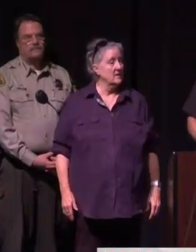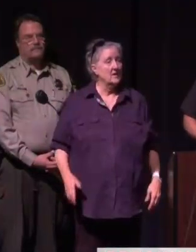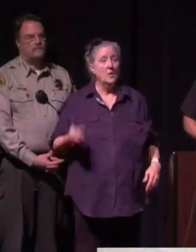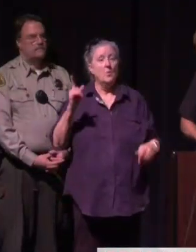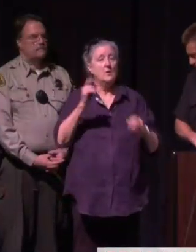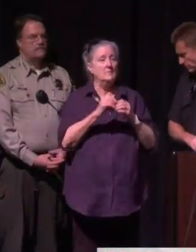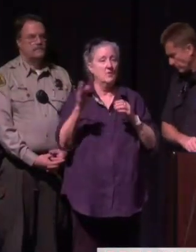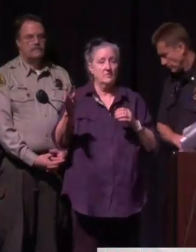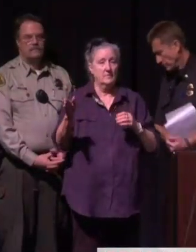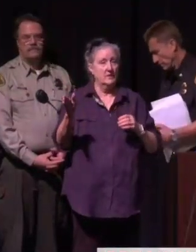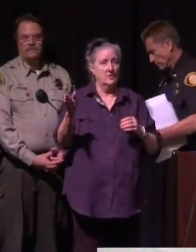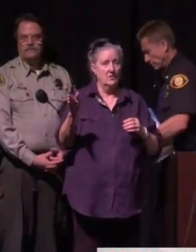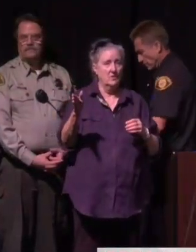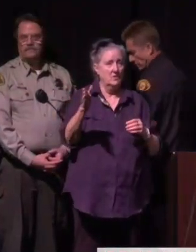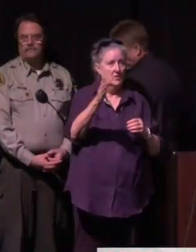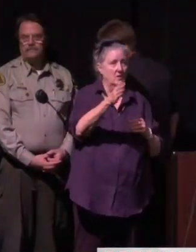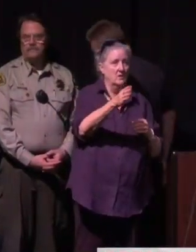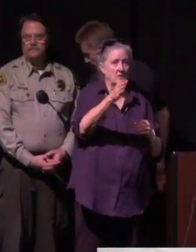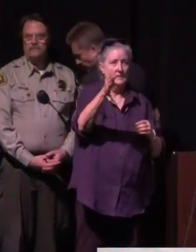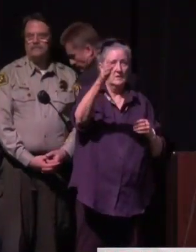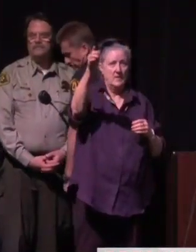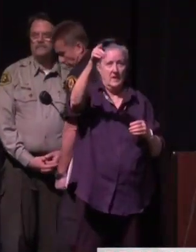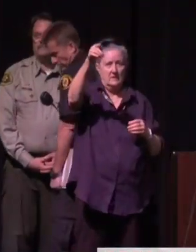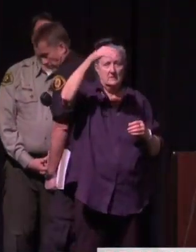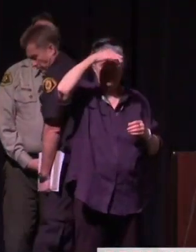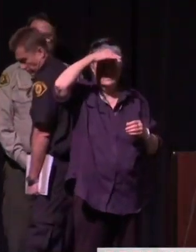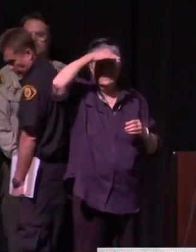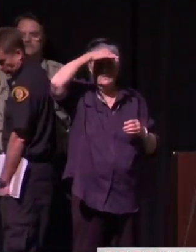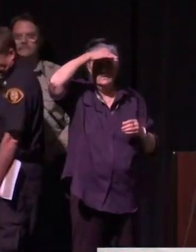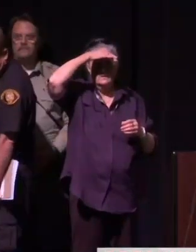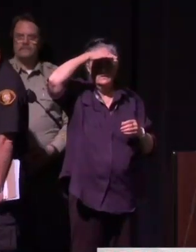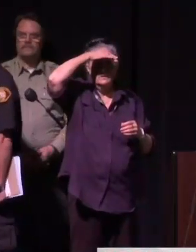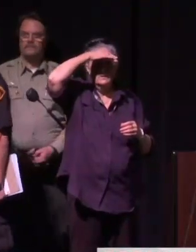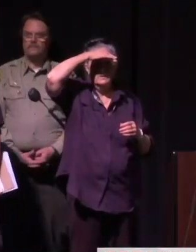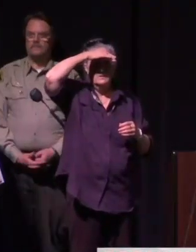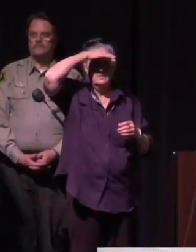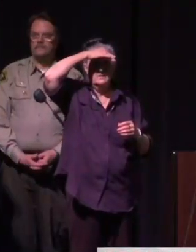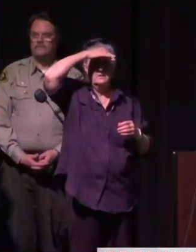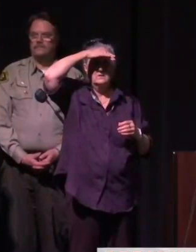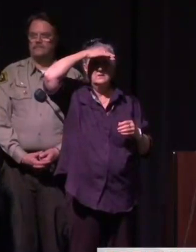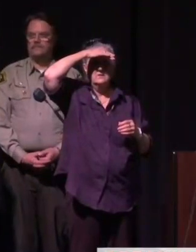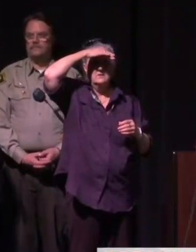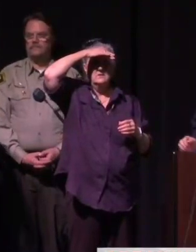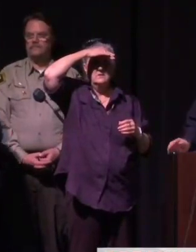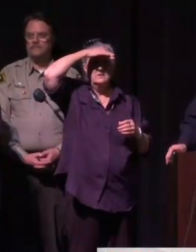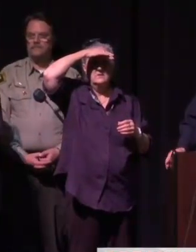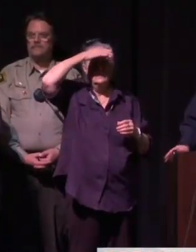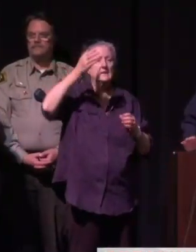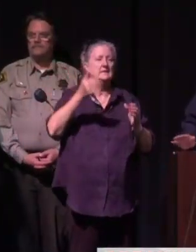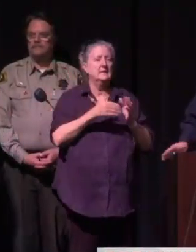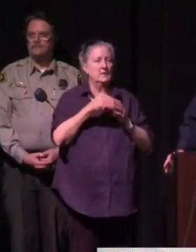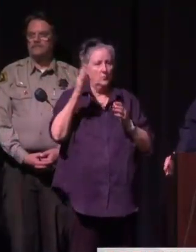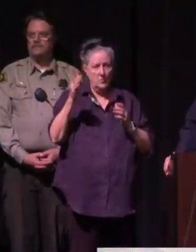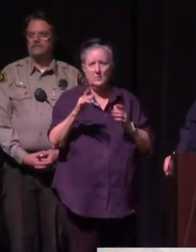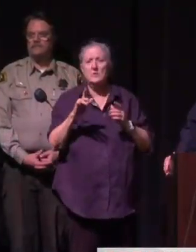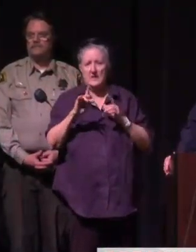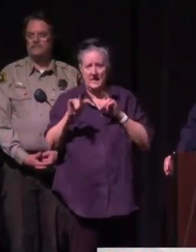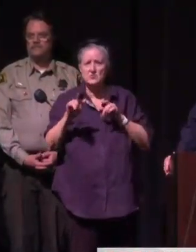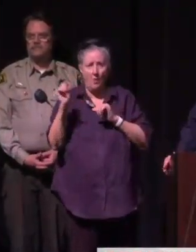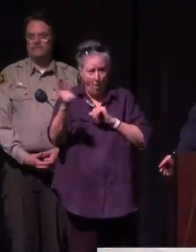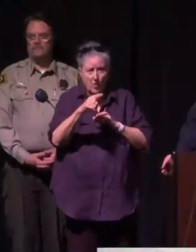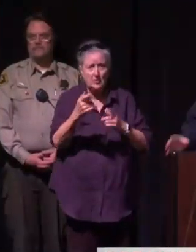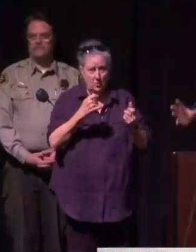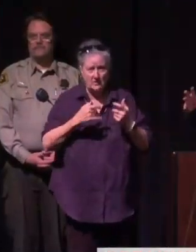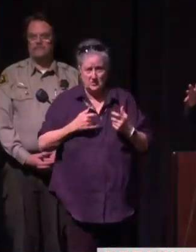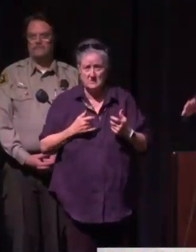Let's take one more from this section here in the back. And again, we will answer all your